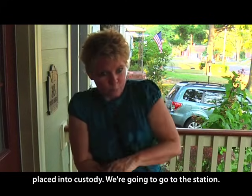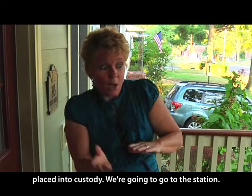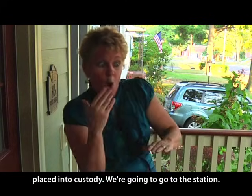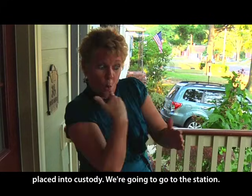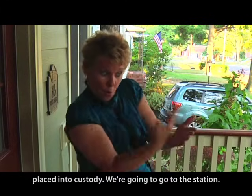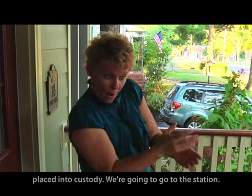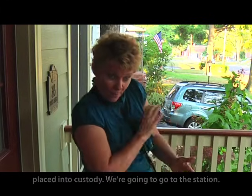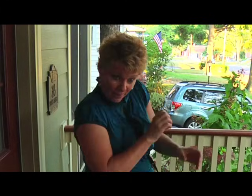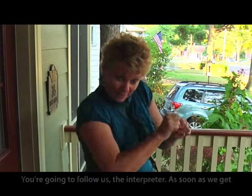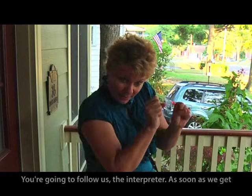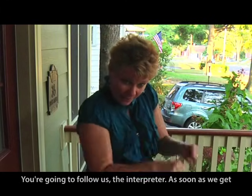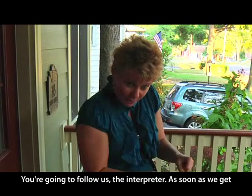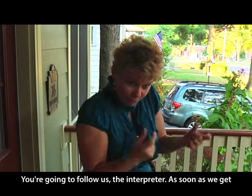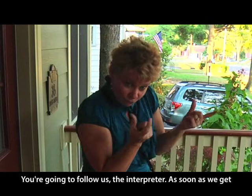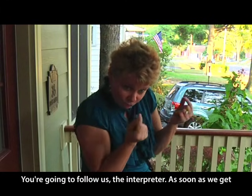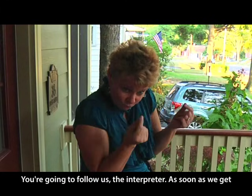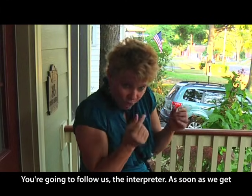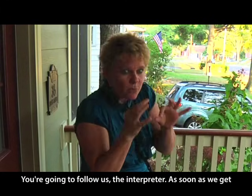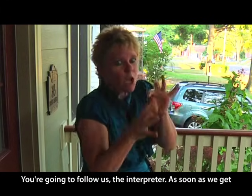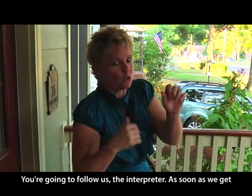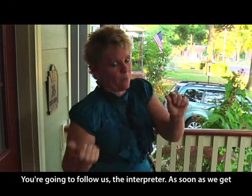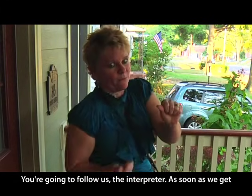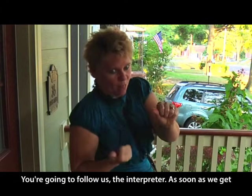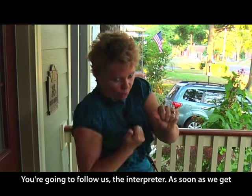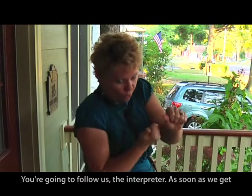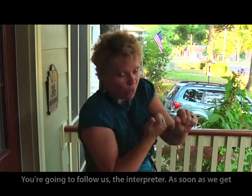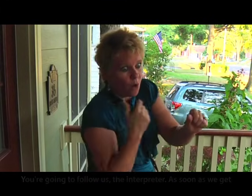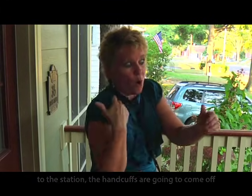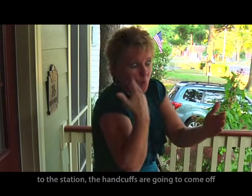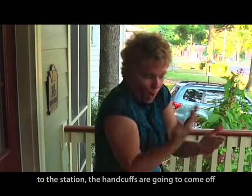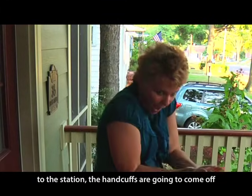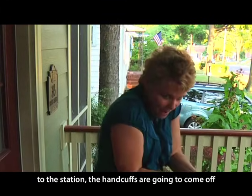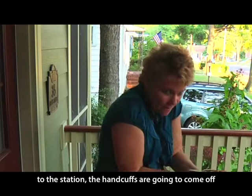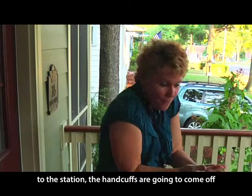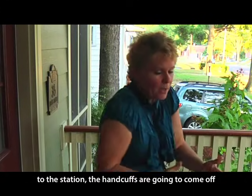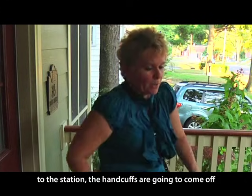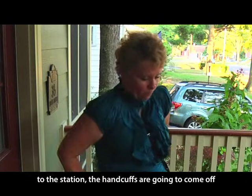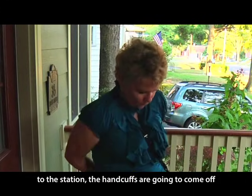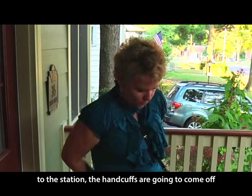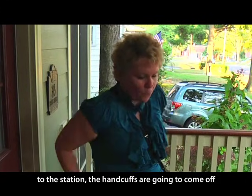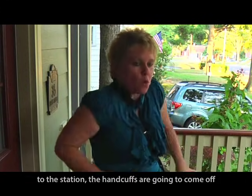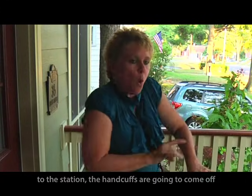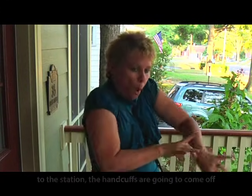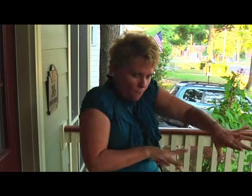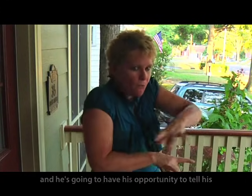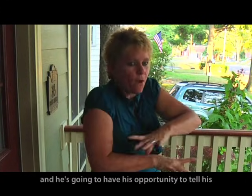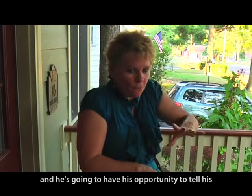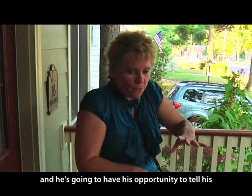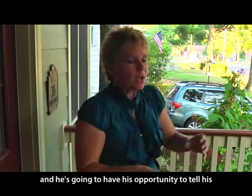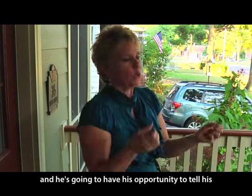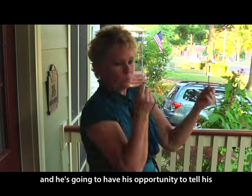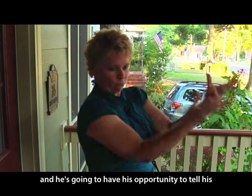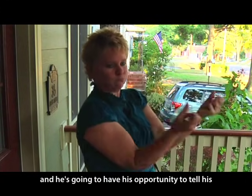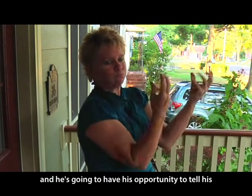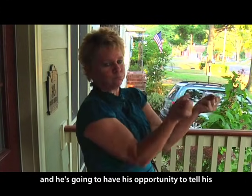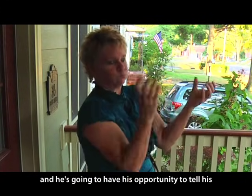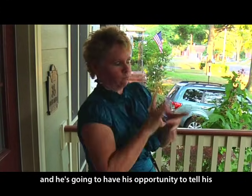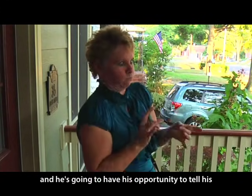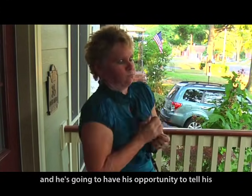station. You're going to follow us as the interpreter. As soon as we get to the station, the handcuffs are going to come off, and he's going to have his opportunity to tell his side of